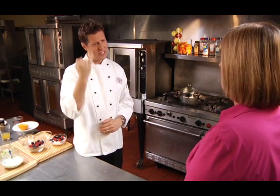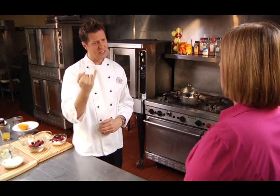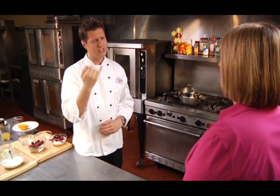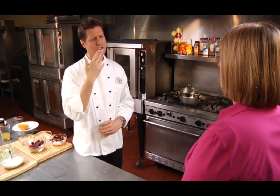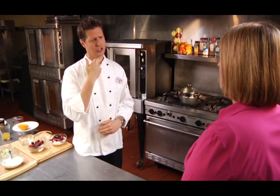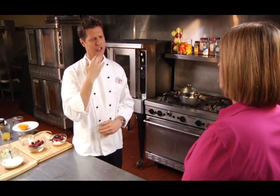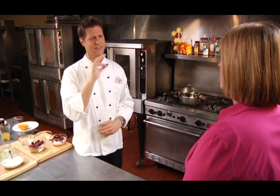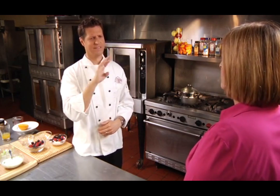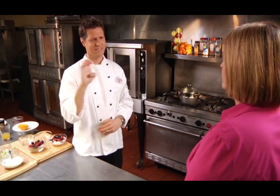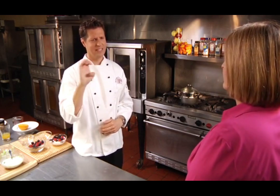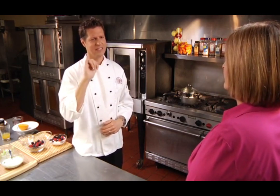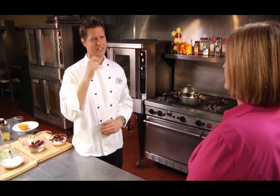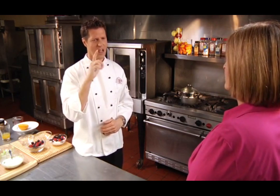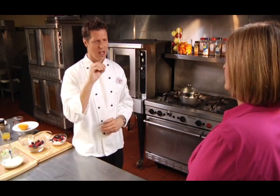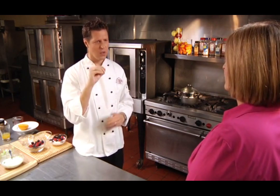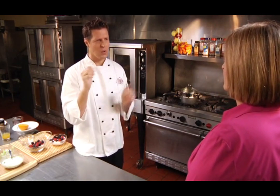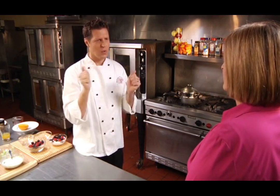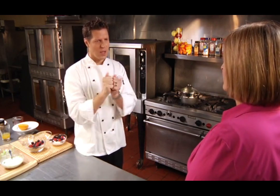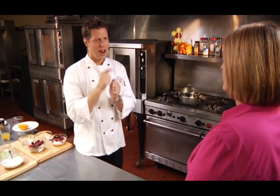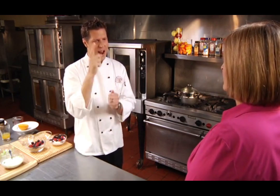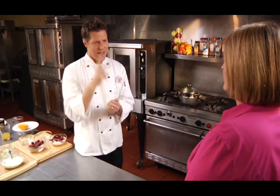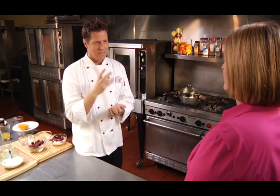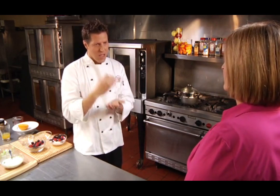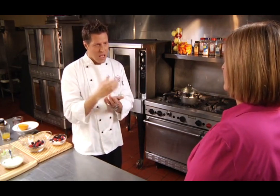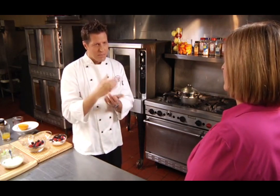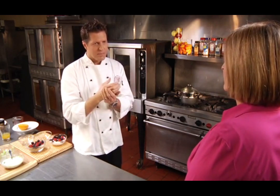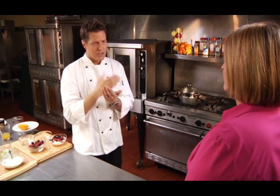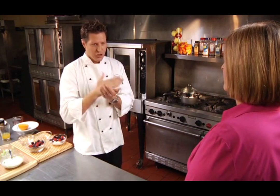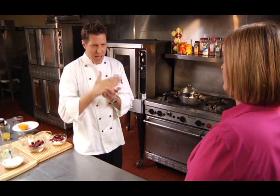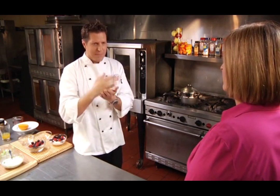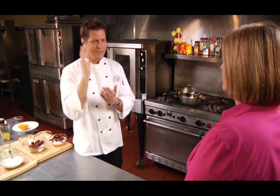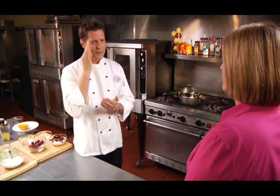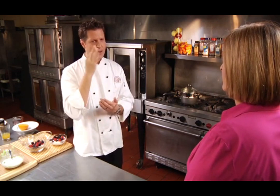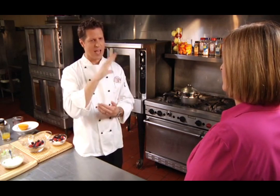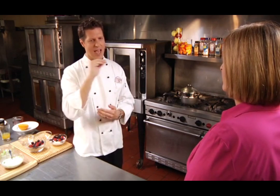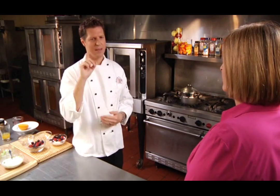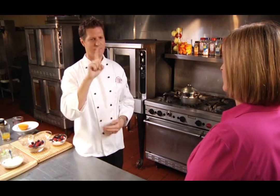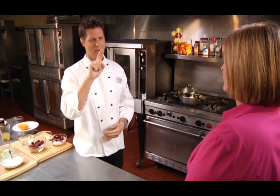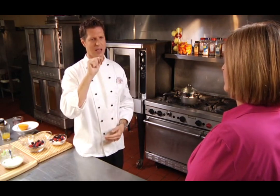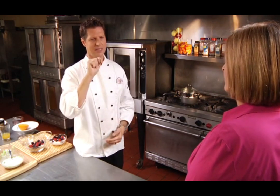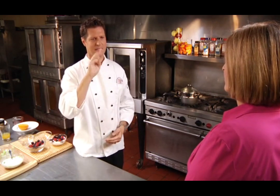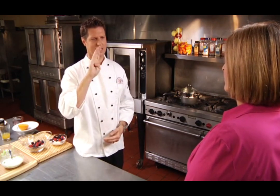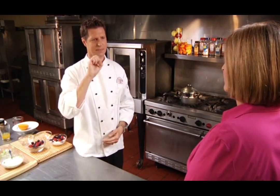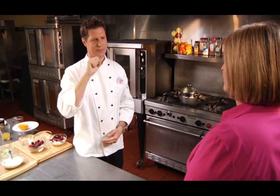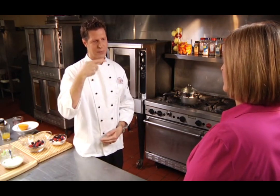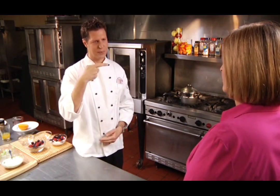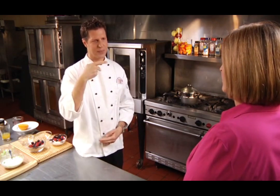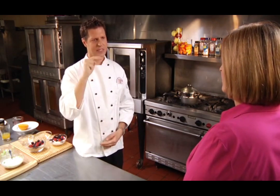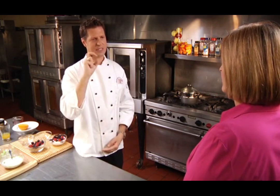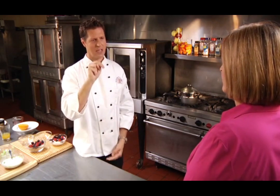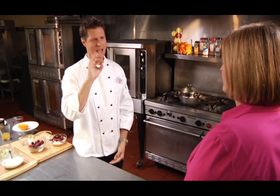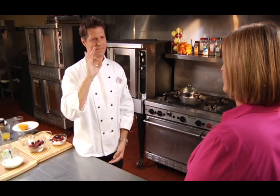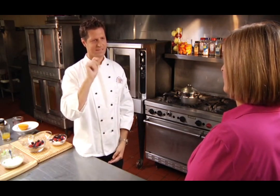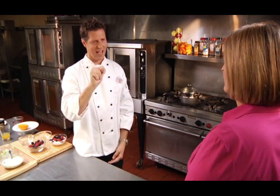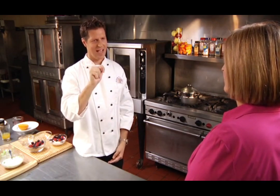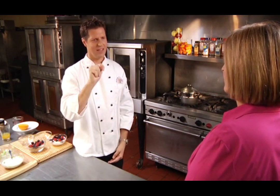An even better idea is sugar-free Jell-O with a half a cup of chopped fruit and 1 tablespoon of non-fat yogurt.